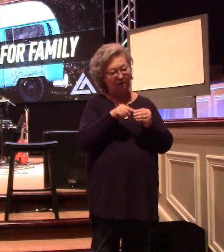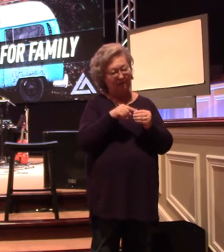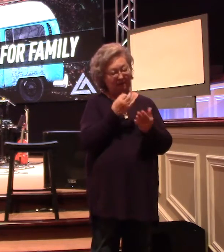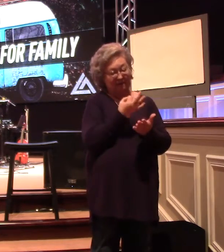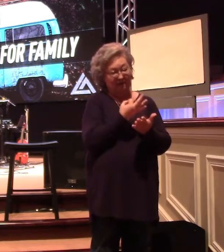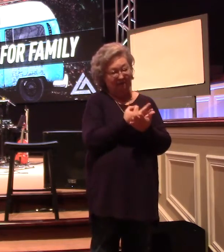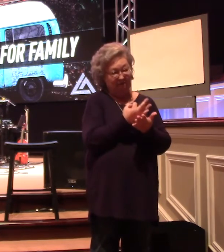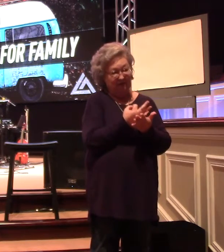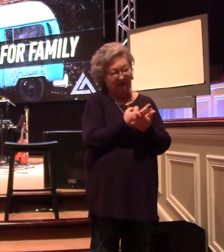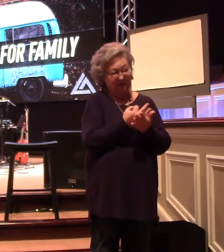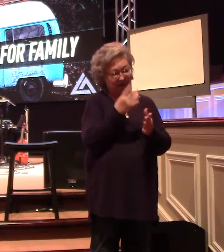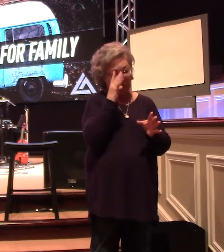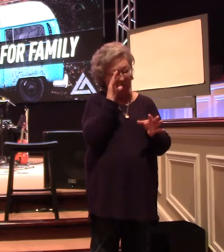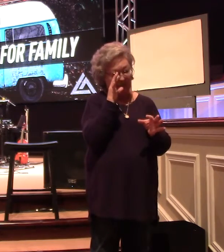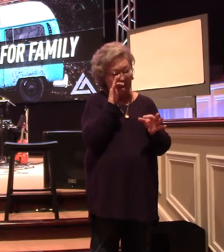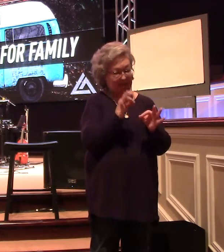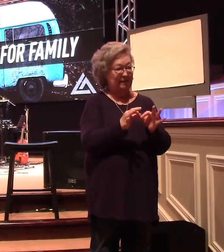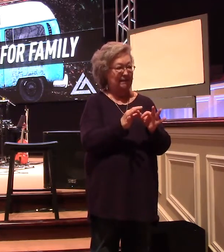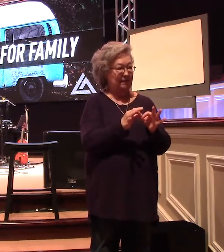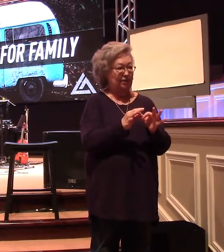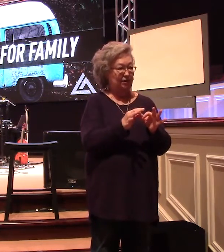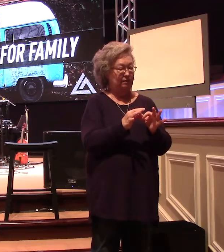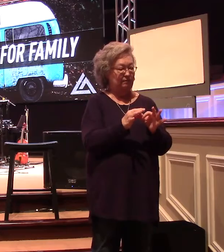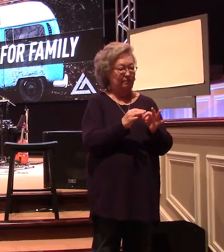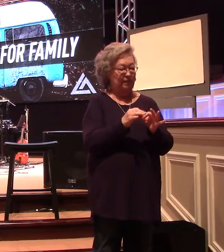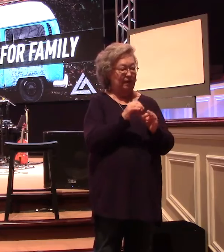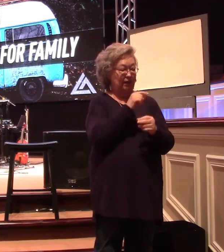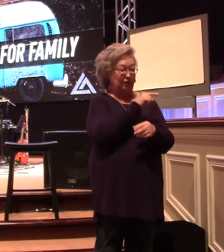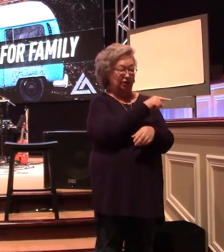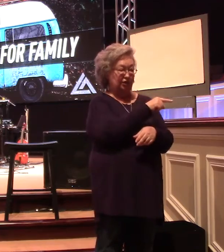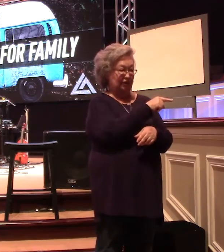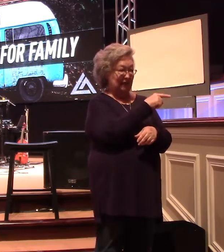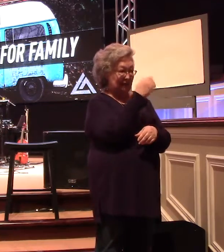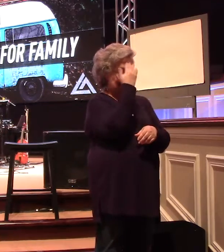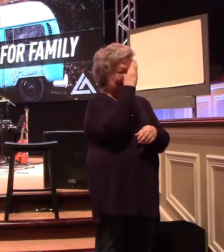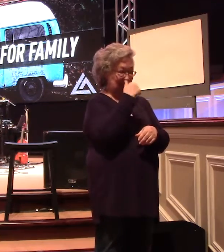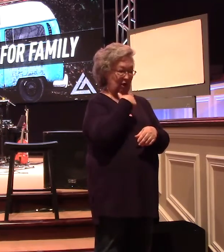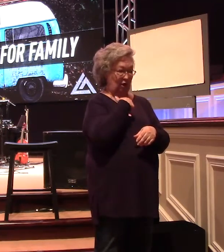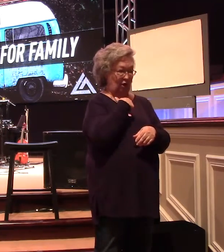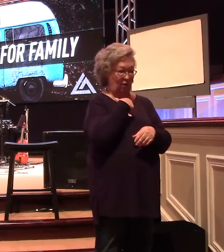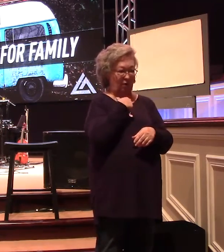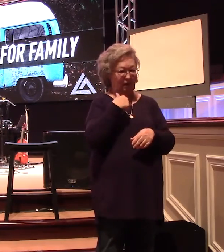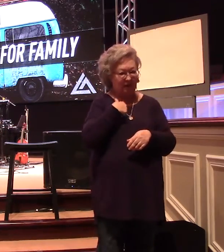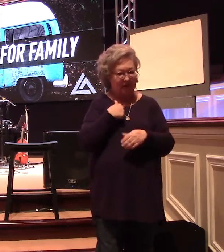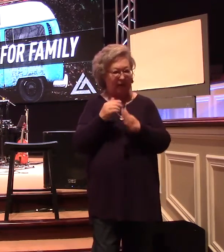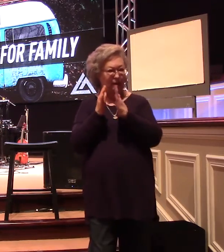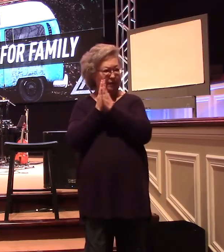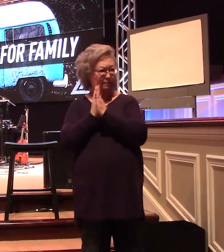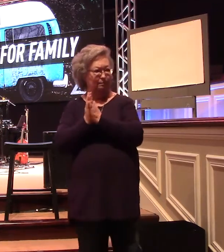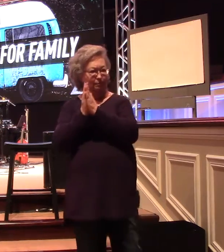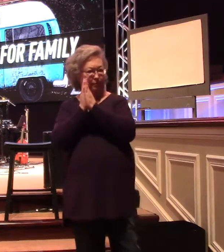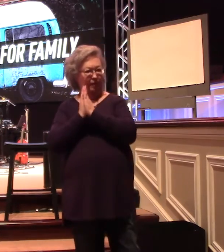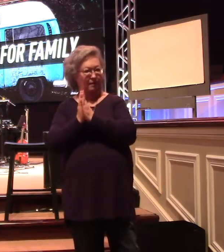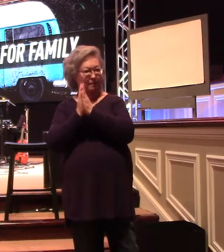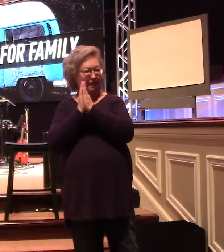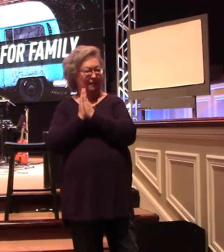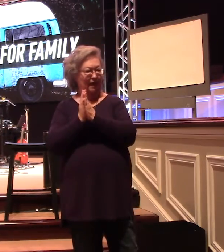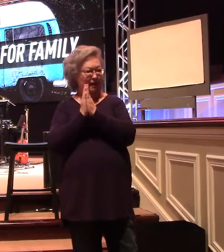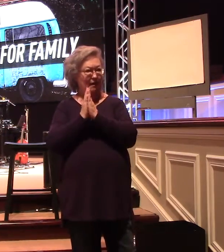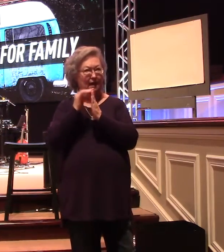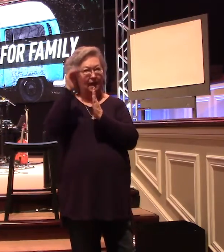process, I've been praying about it. God was leading me in the direction that I was trying to take our